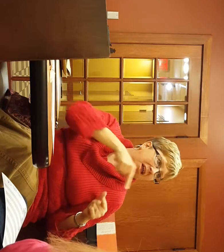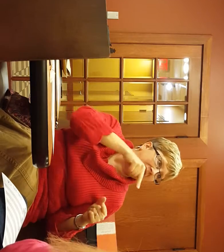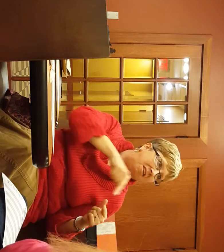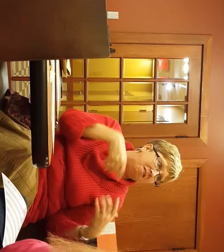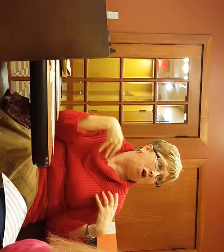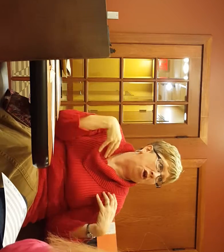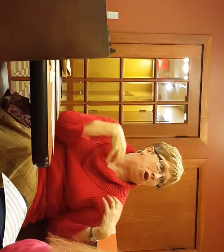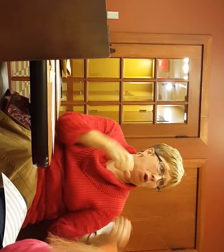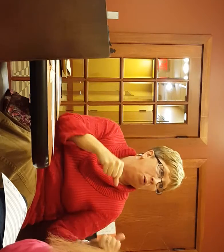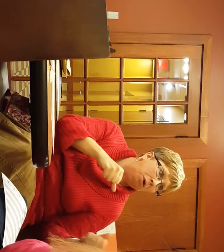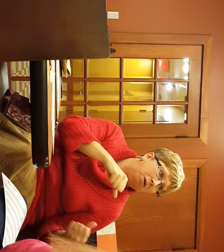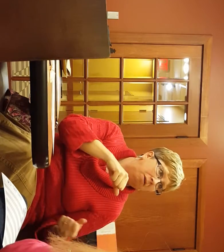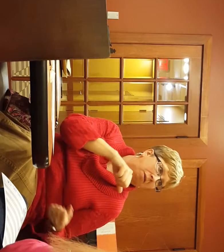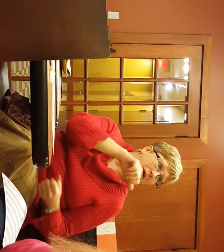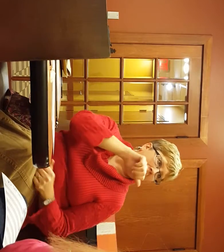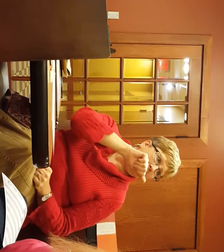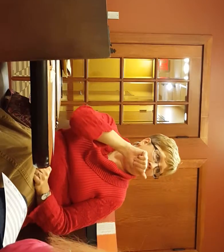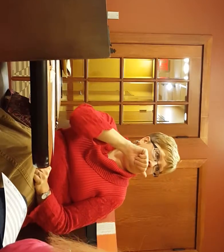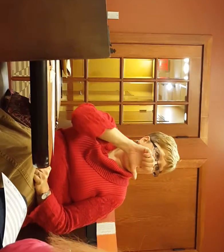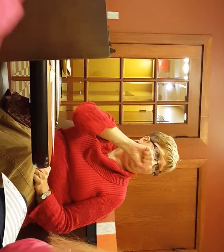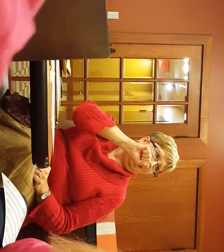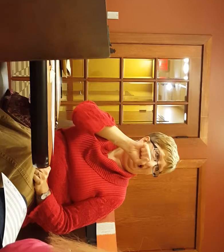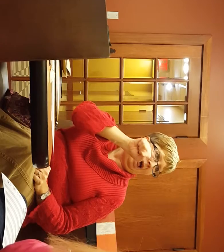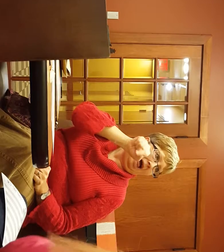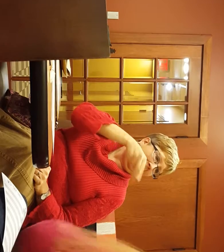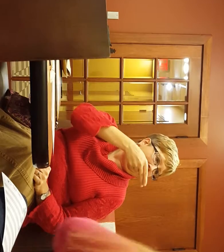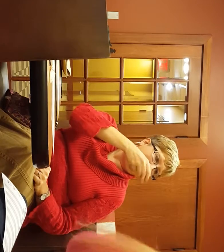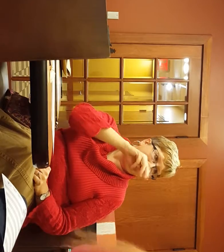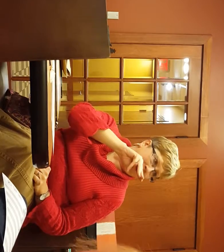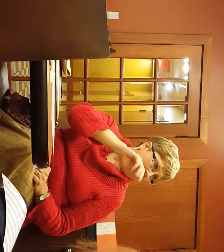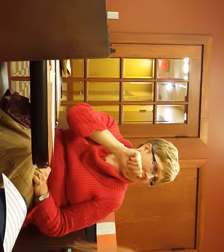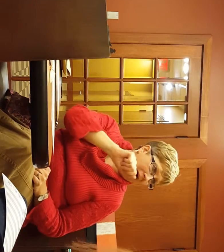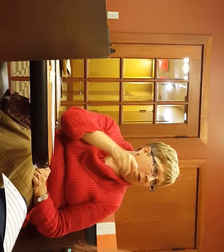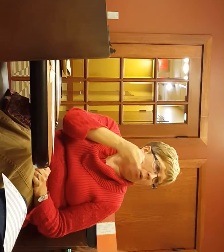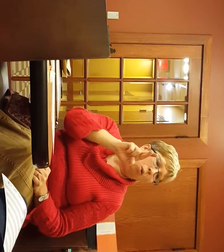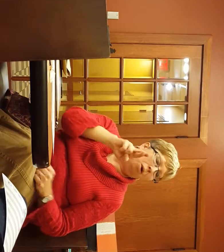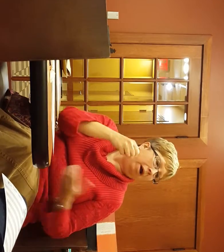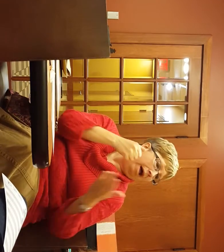you can feel that all the way down. You can. Did you say peppermint for?